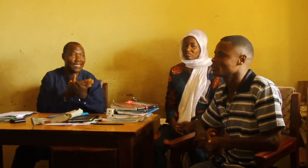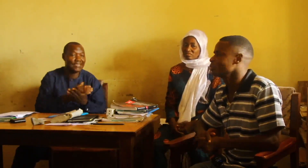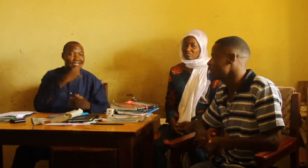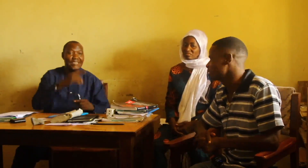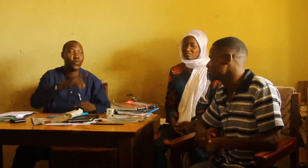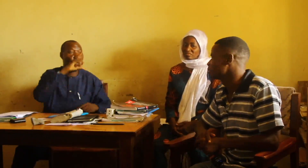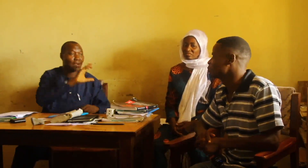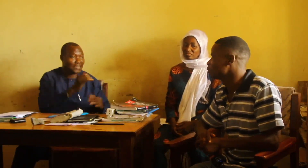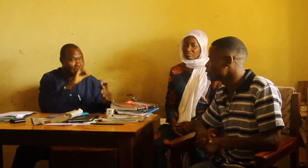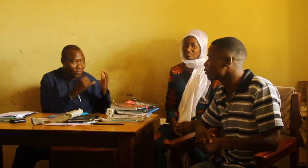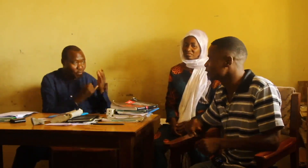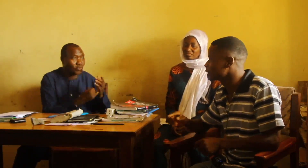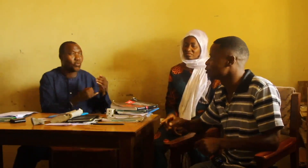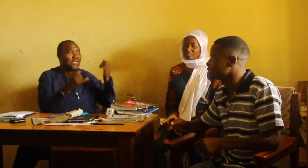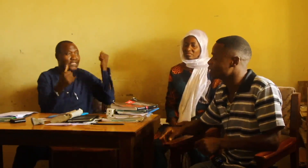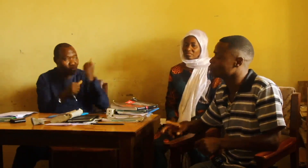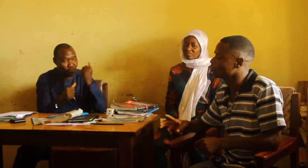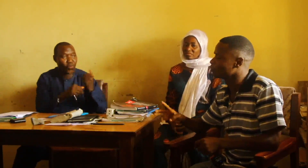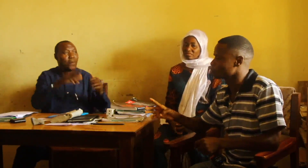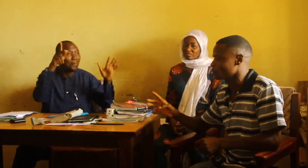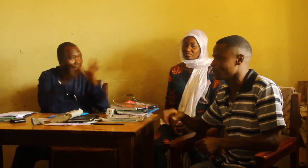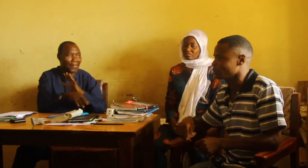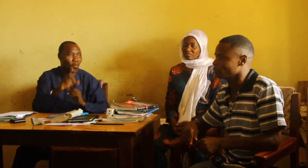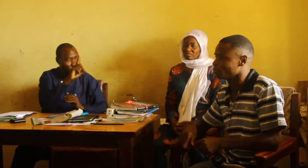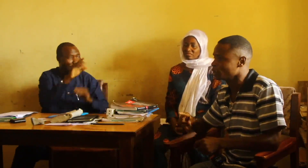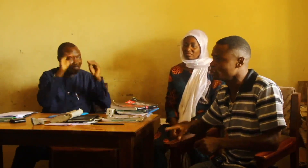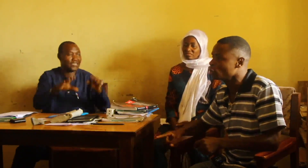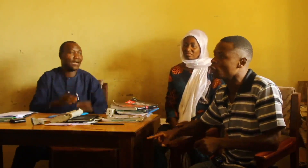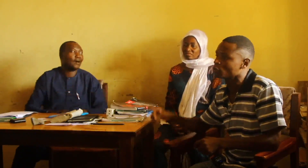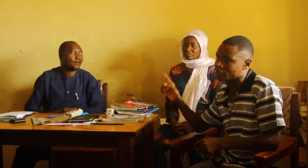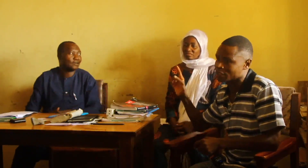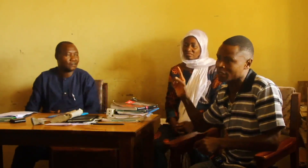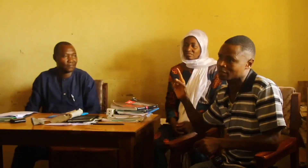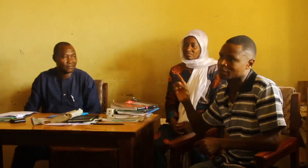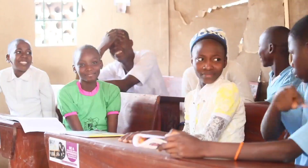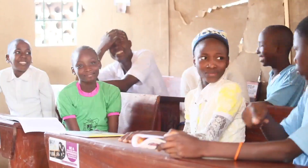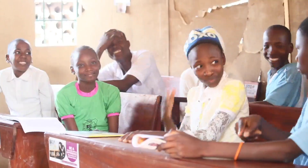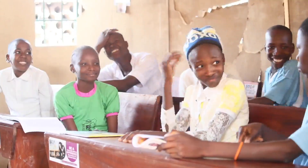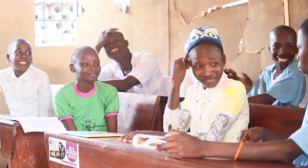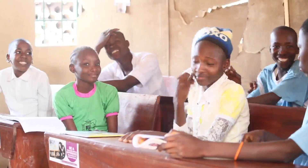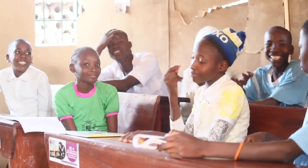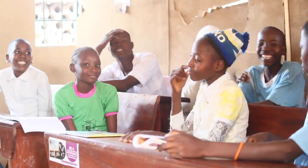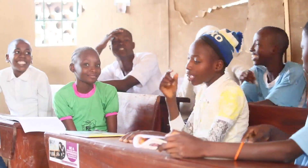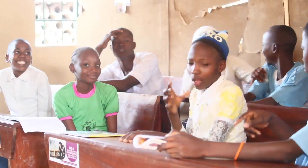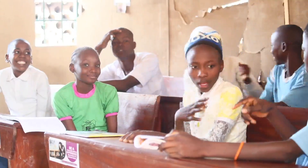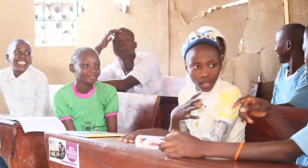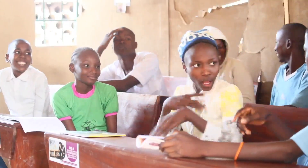So imagine, one of the teachers will take the 444 subject from the junior auto-assess class. That is what we normally do. And